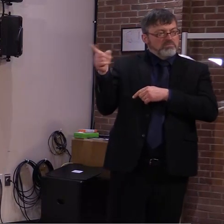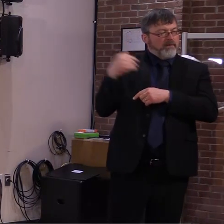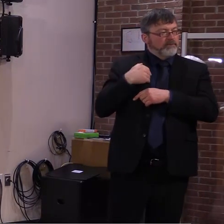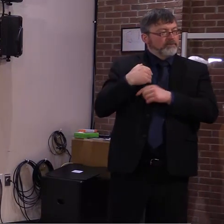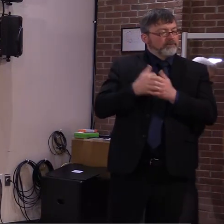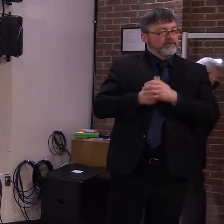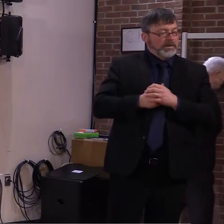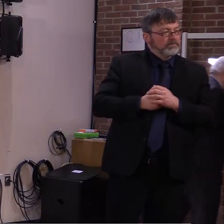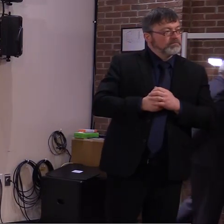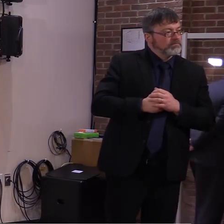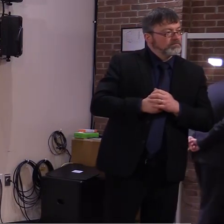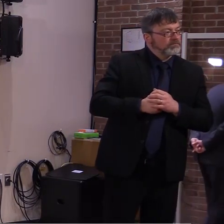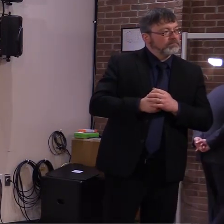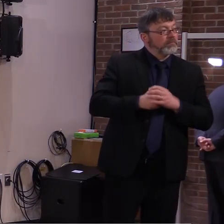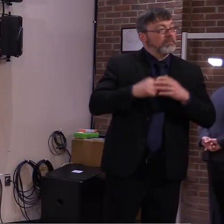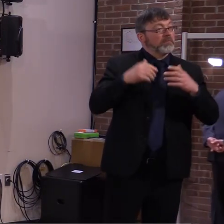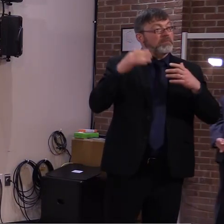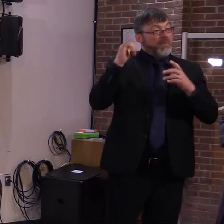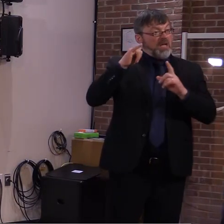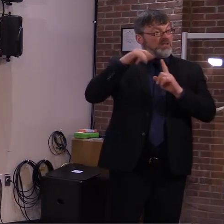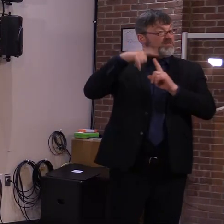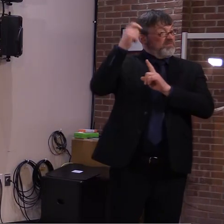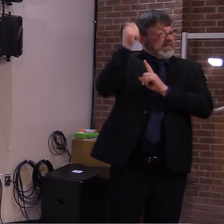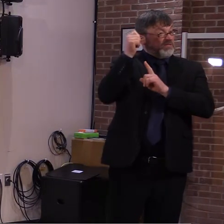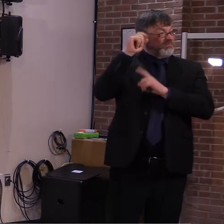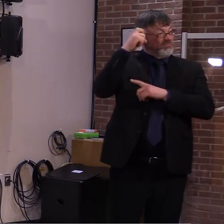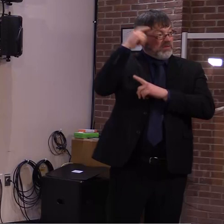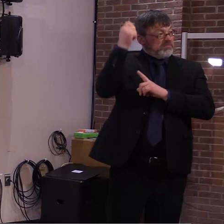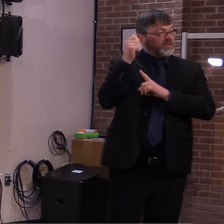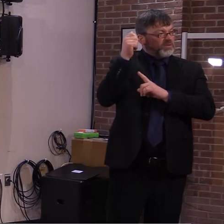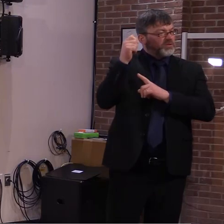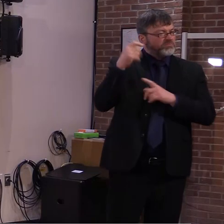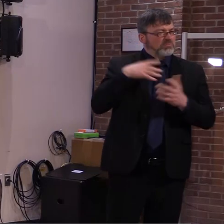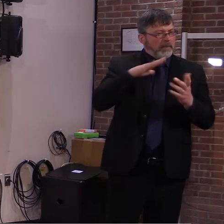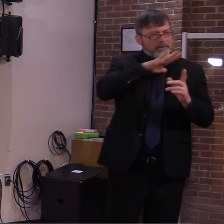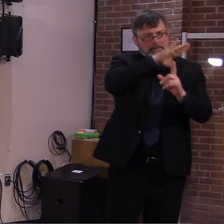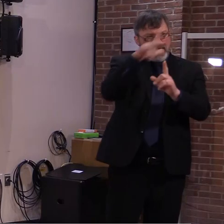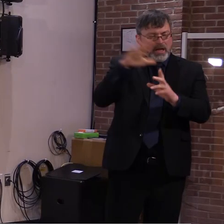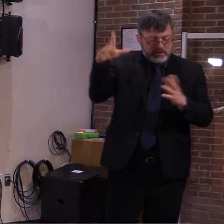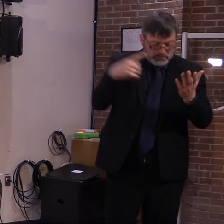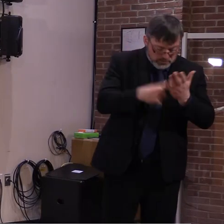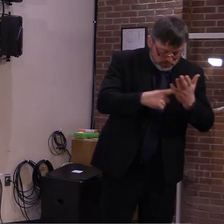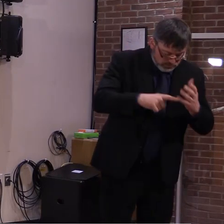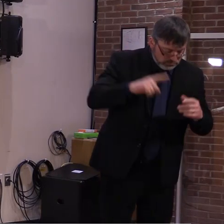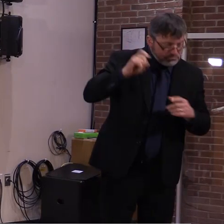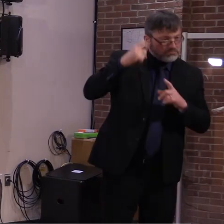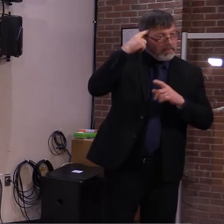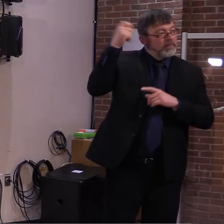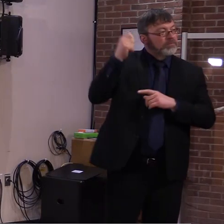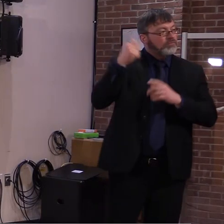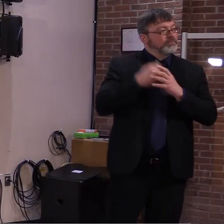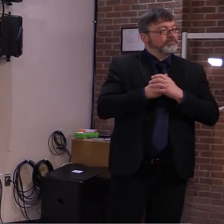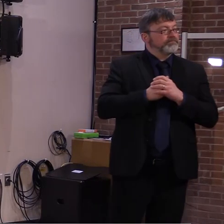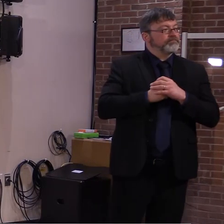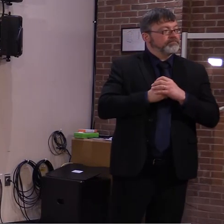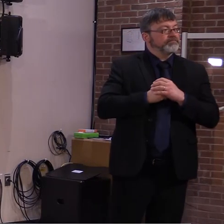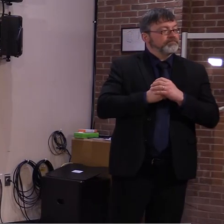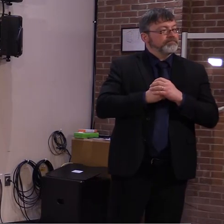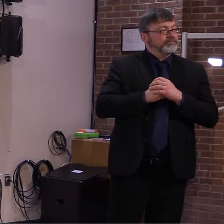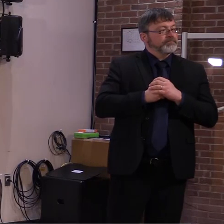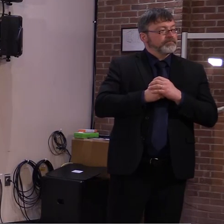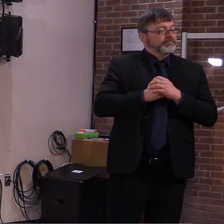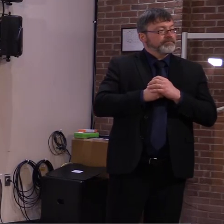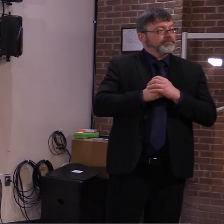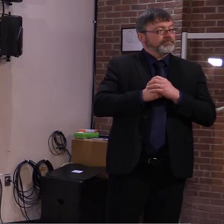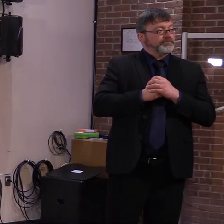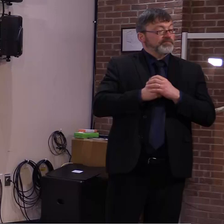the summer and fall to take a closer look at the benefit structure. As someone who has been kind of sounding the alarm on this for a while, what do you